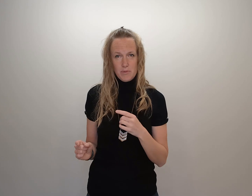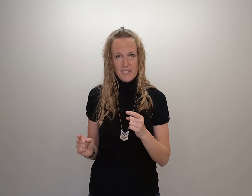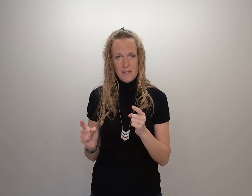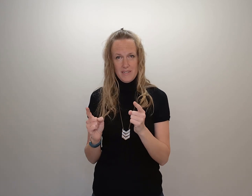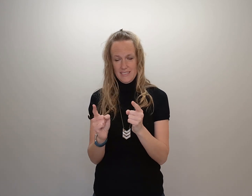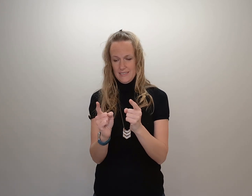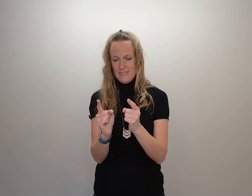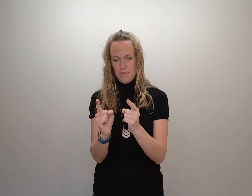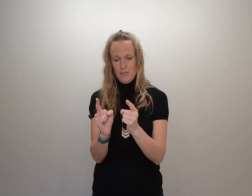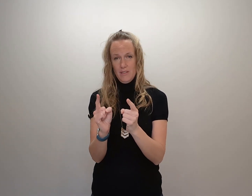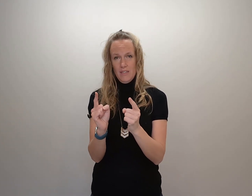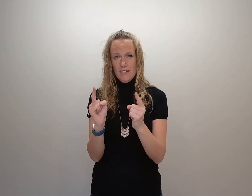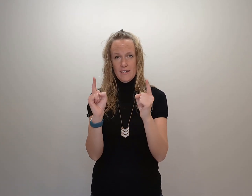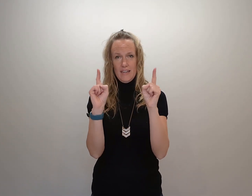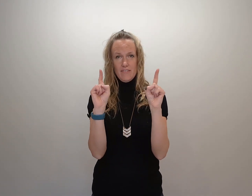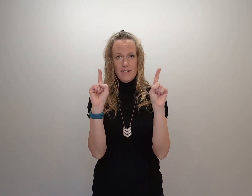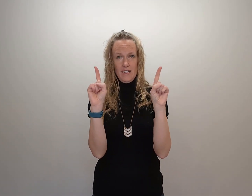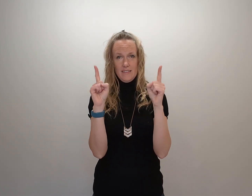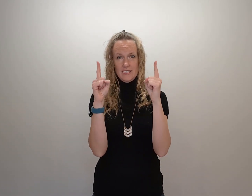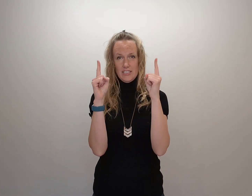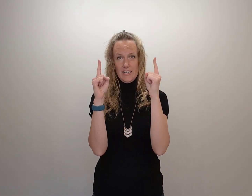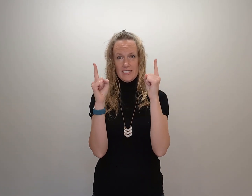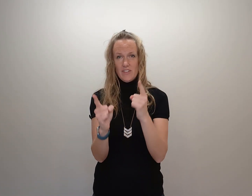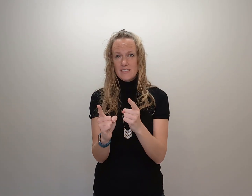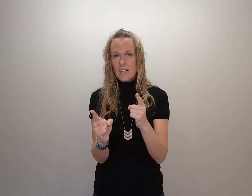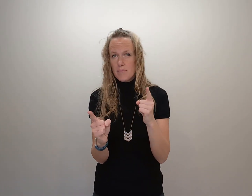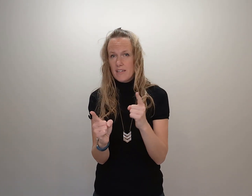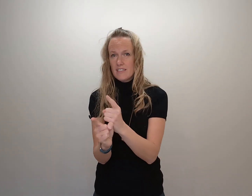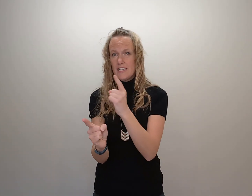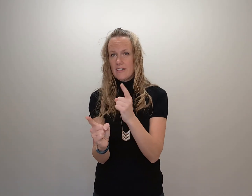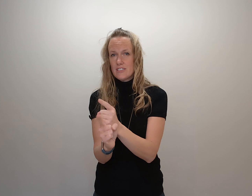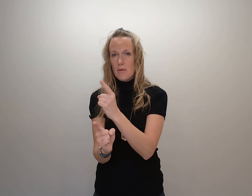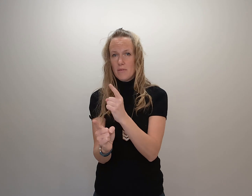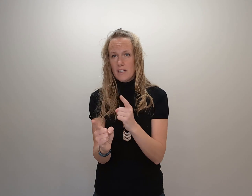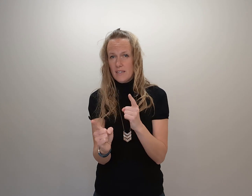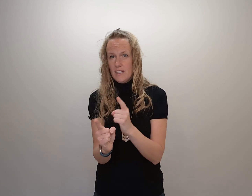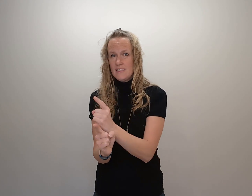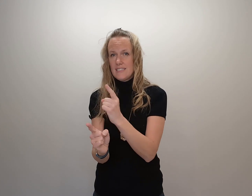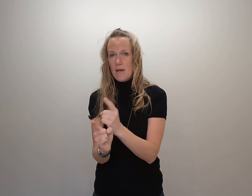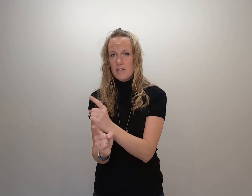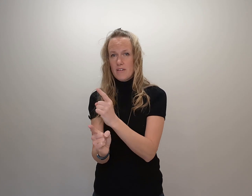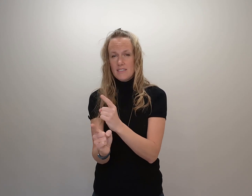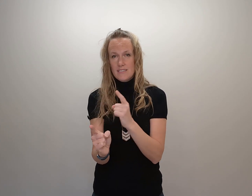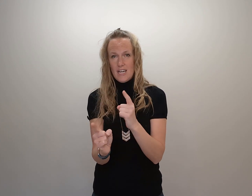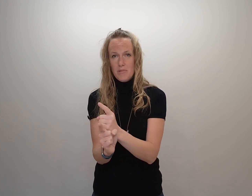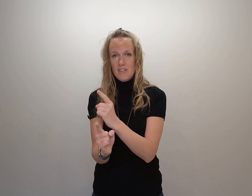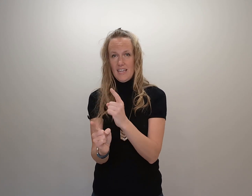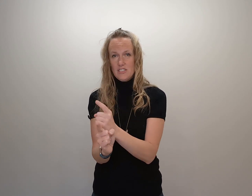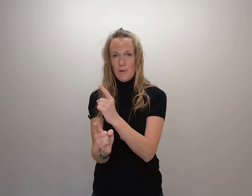going to keep it nice and simple. You're going to have just your index fingers up, and you're going to take your dominant one, tap it across the top of your hand